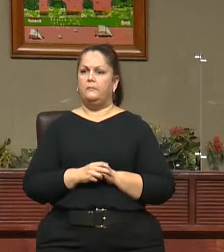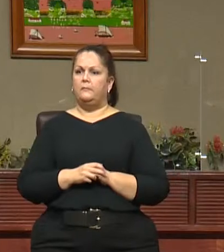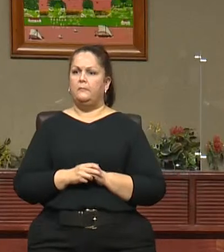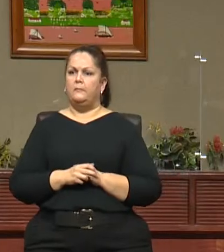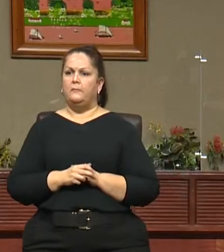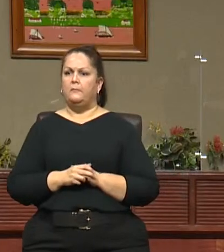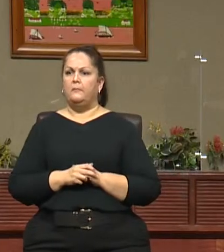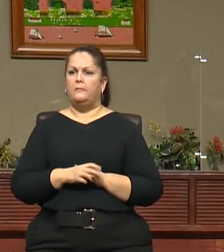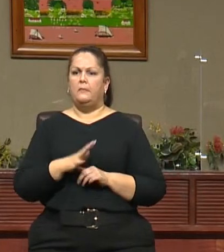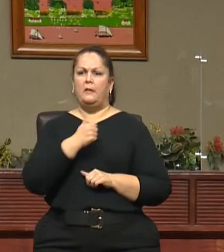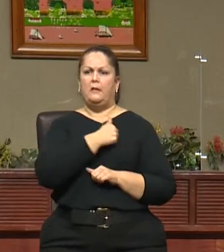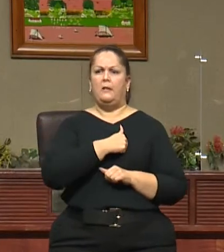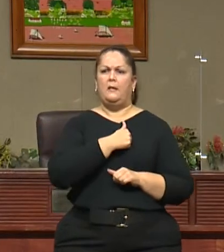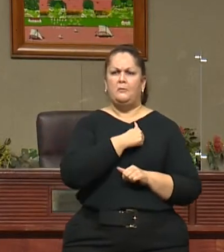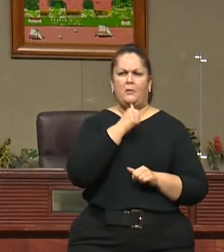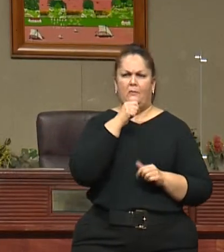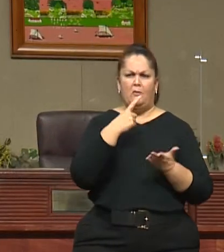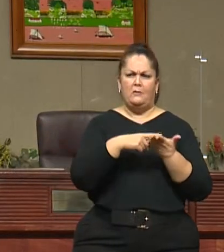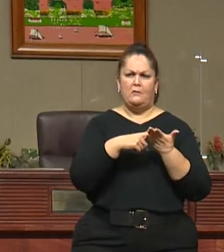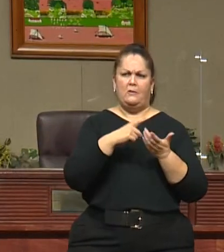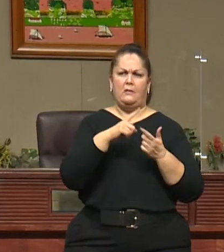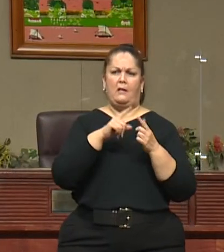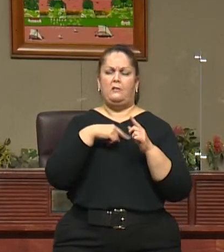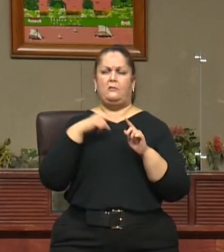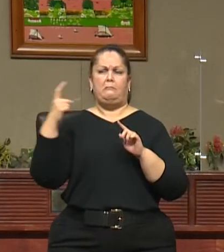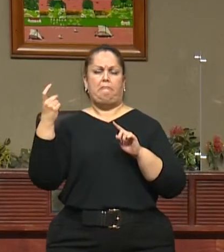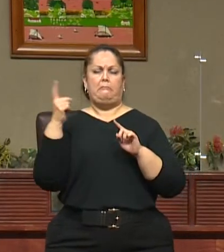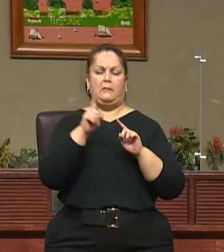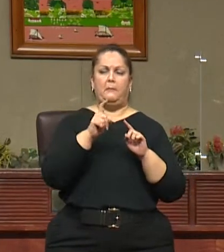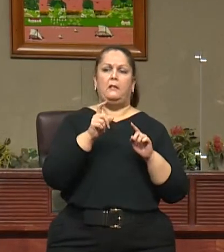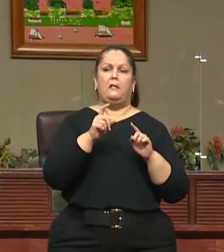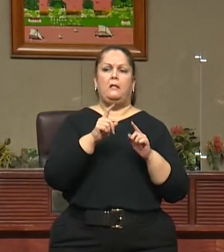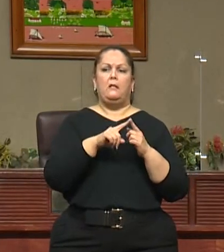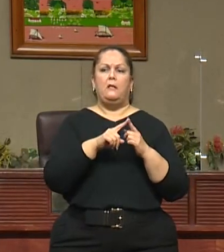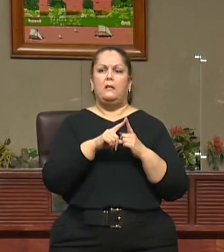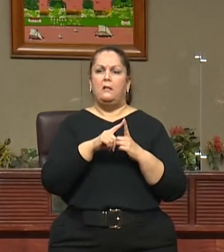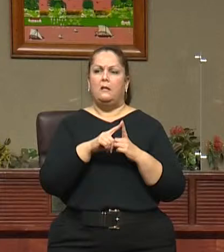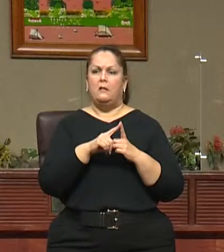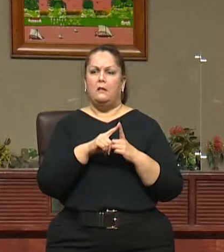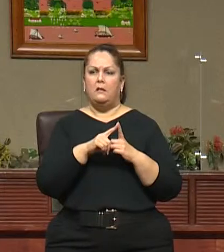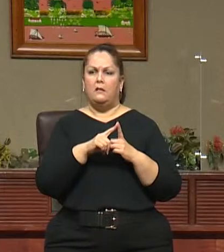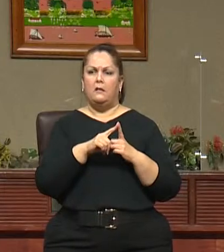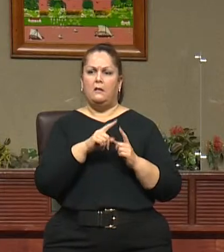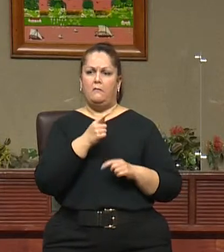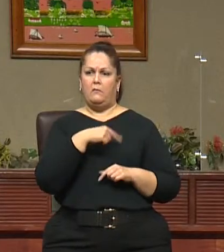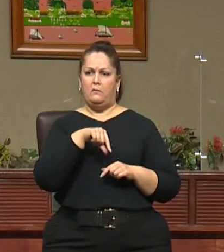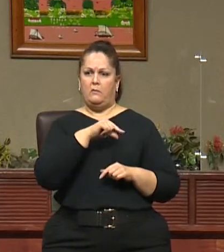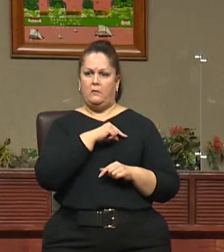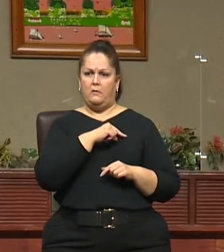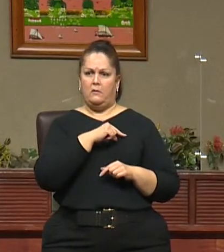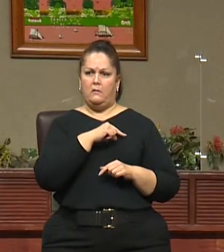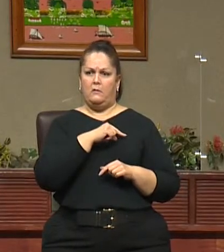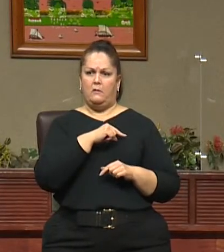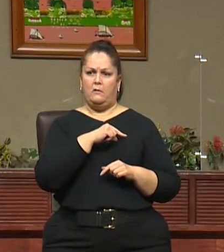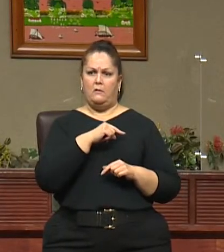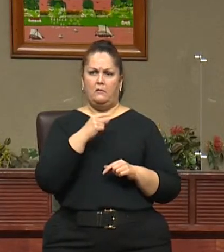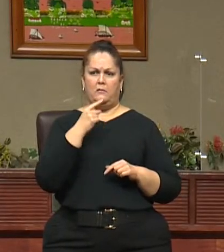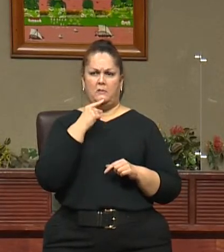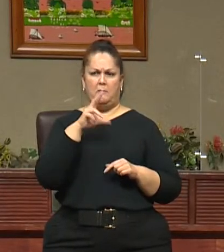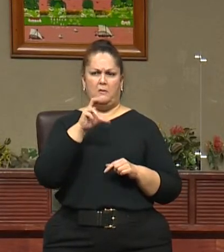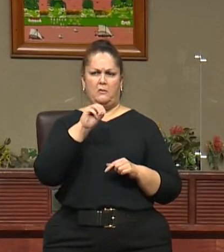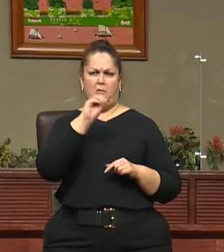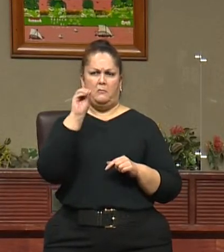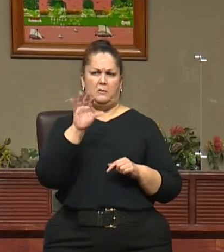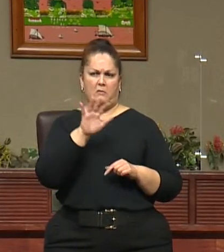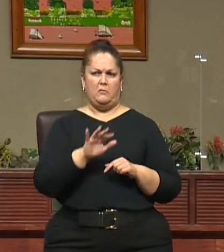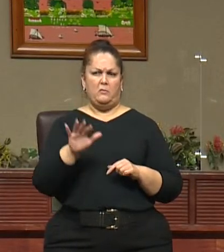I apologize if you've already addressed this. I just stepped back into the room. But with the expanded eligibility and with a good 30-some-odd% of the